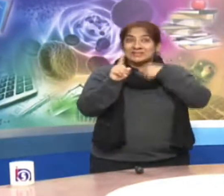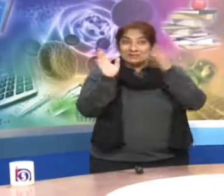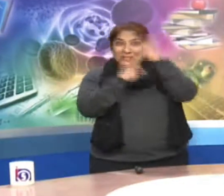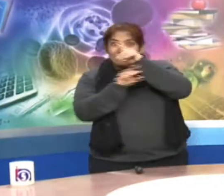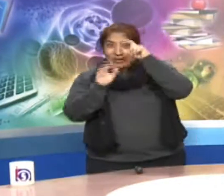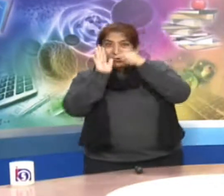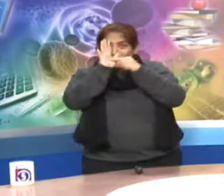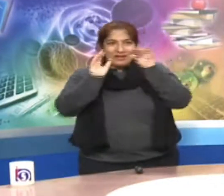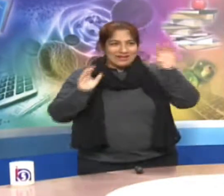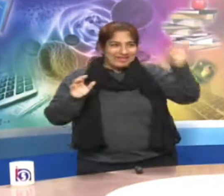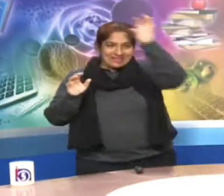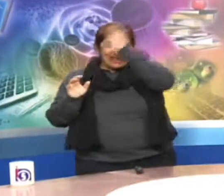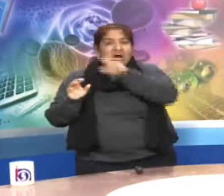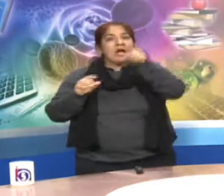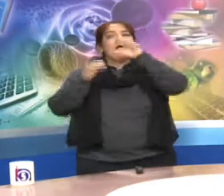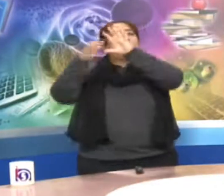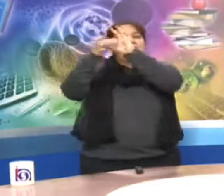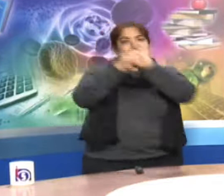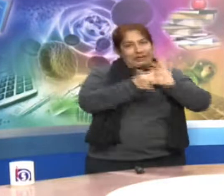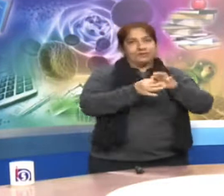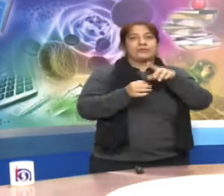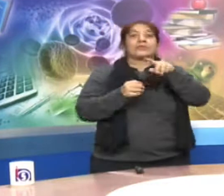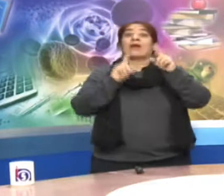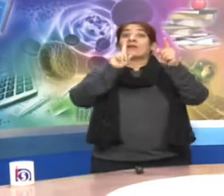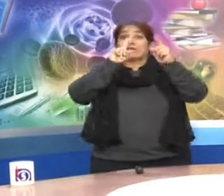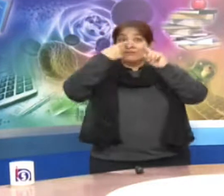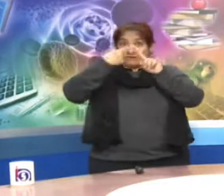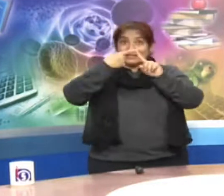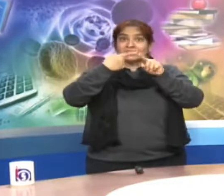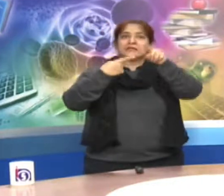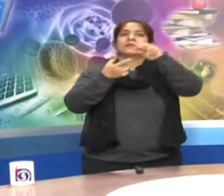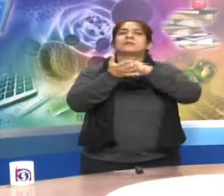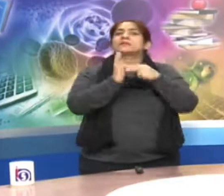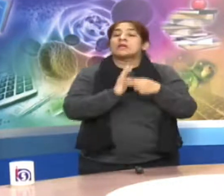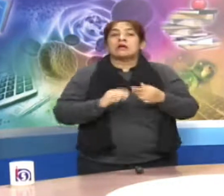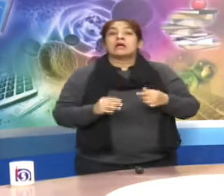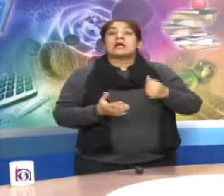is right to be heard.